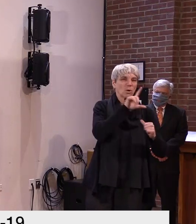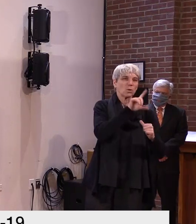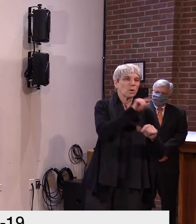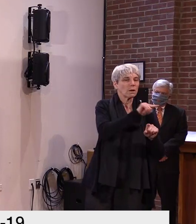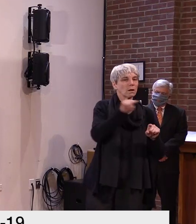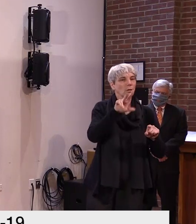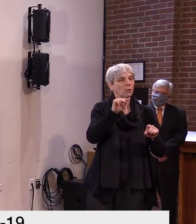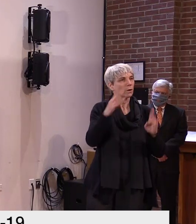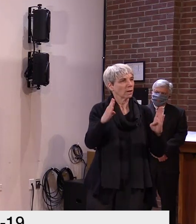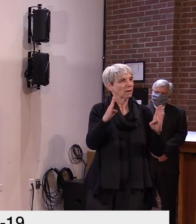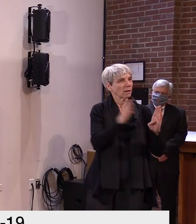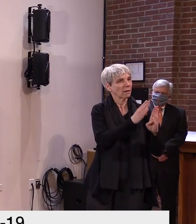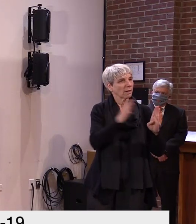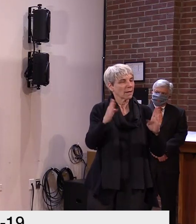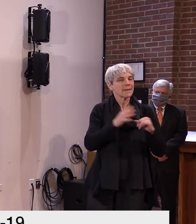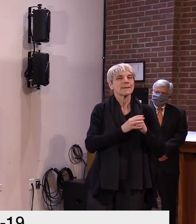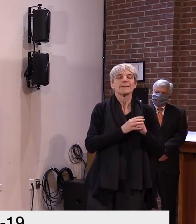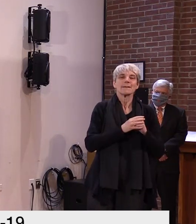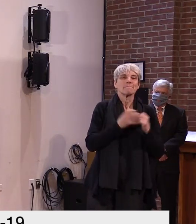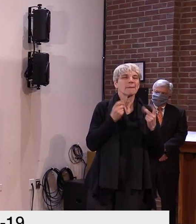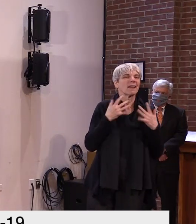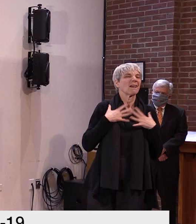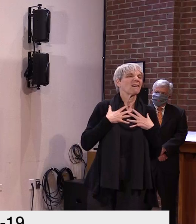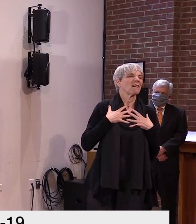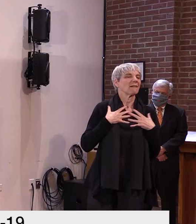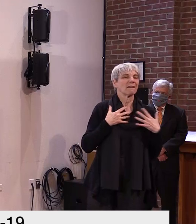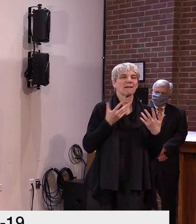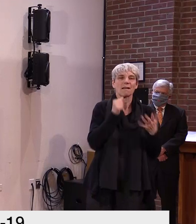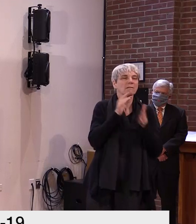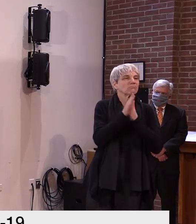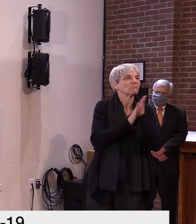30s. Just have a few comments.